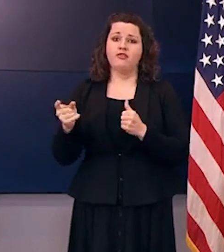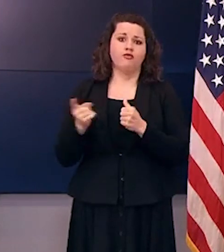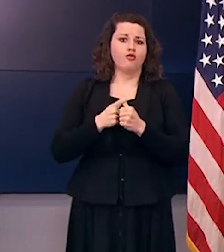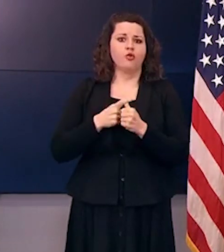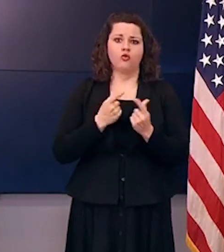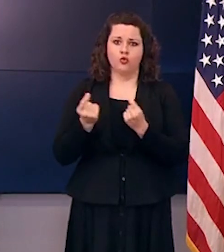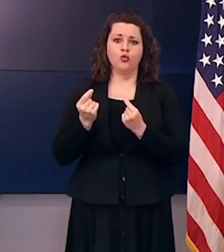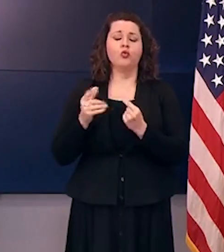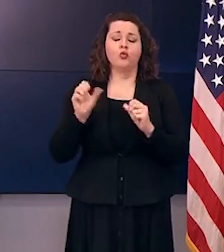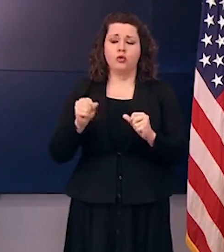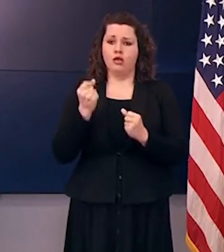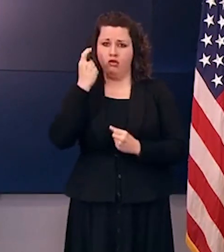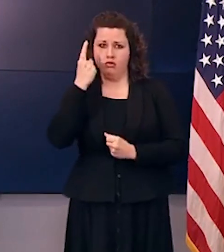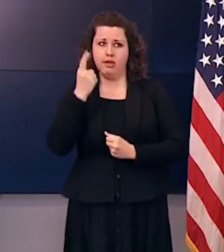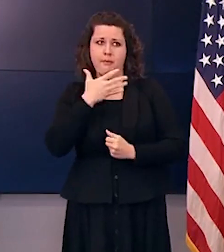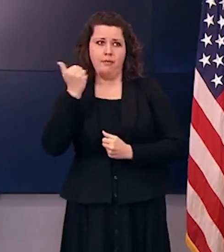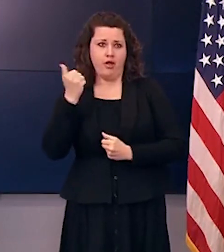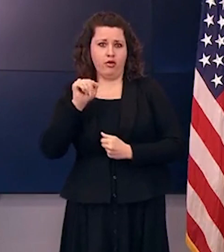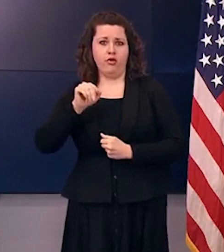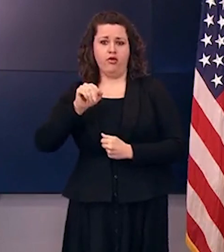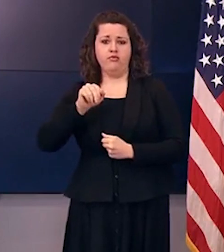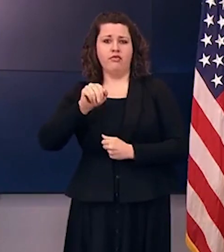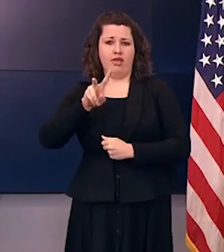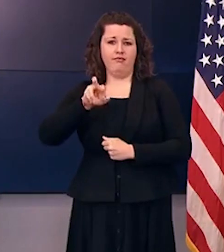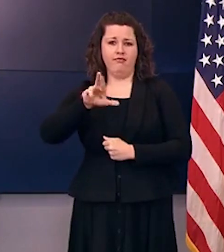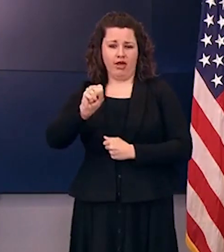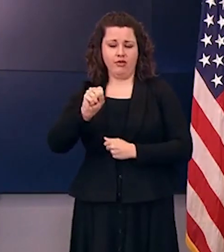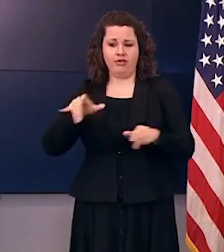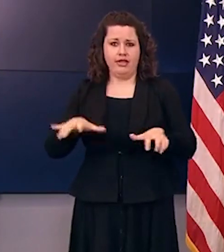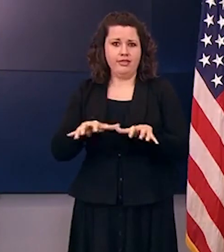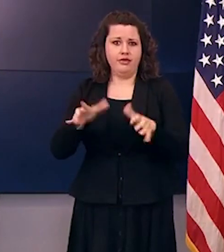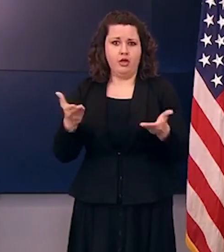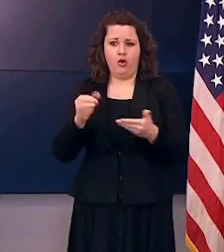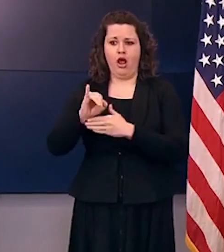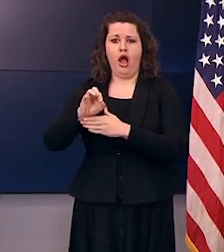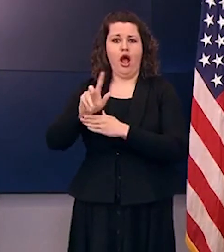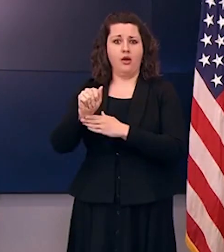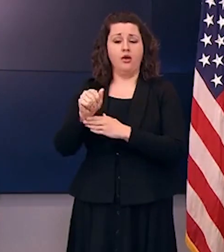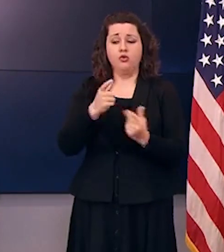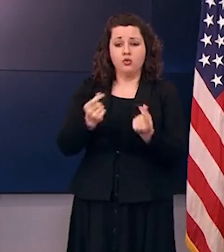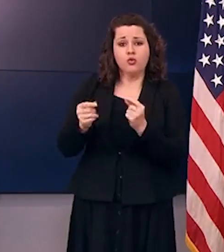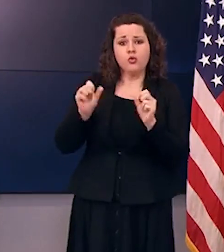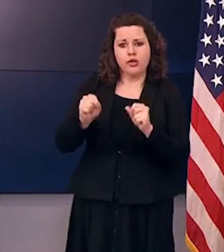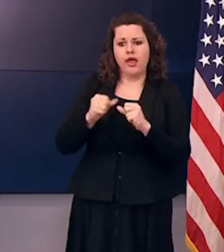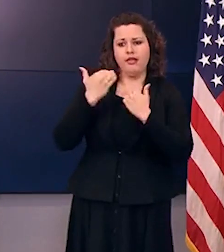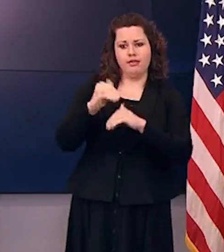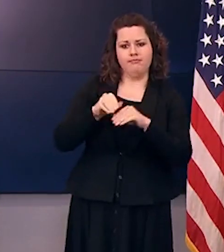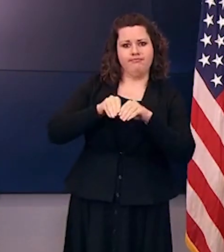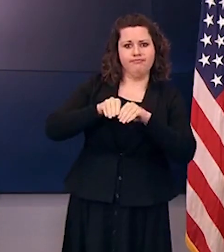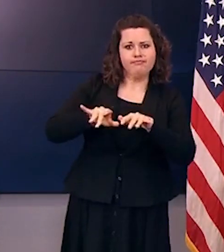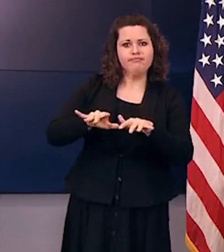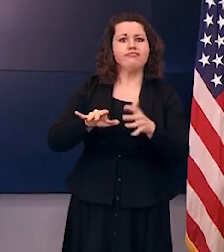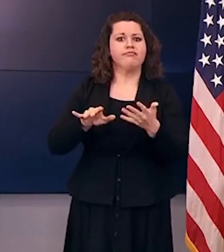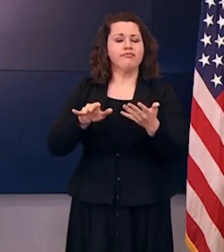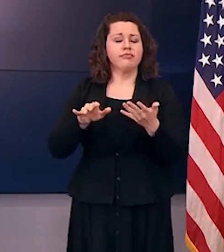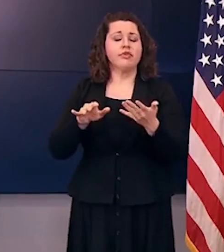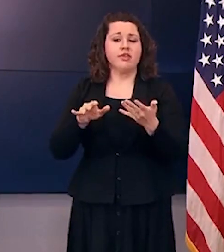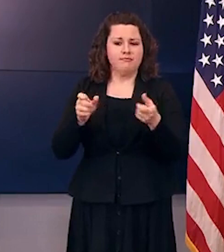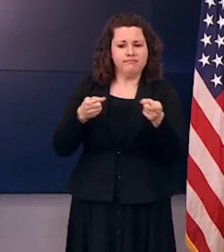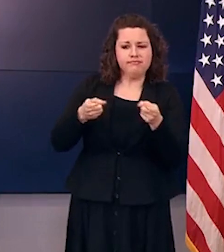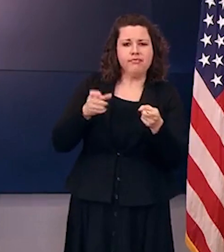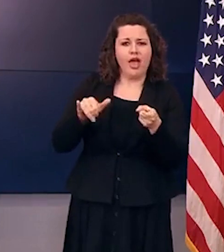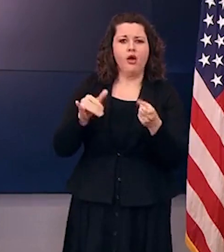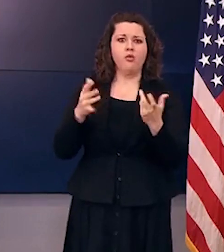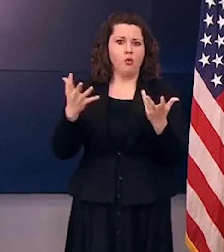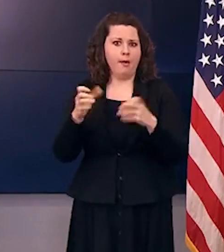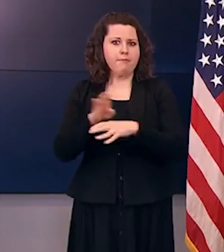to understanding more about the virus activity in Iowa. Again, what we can do to mitigate and start to manage it so that we can open